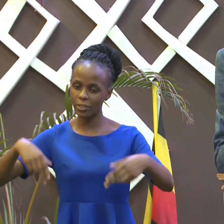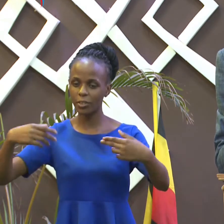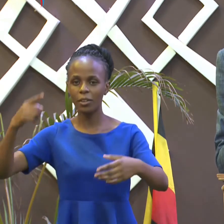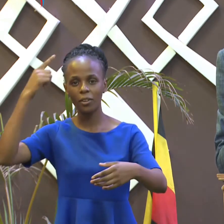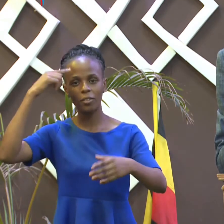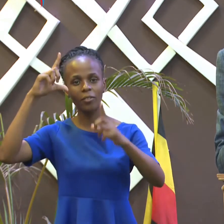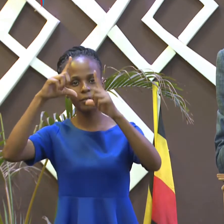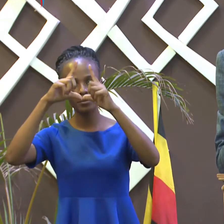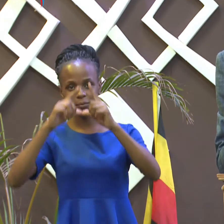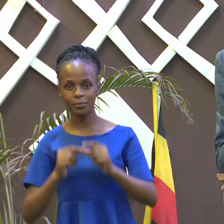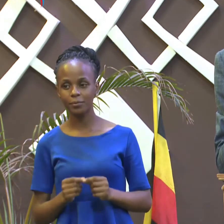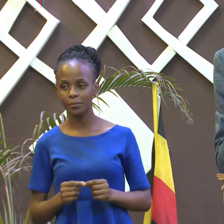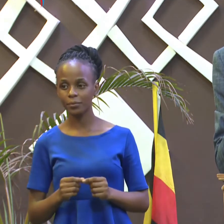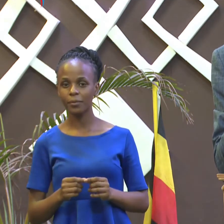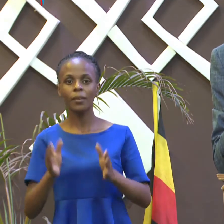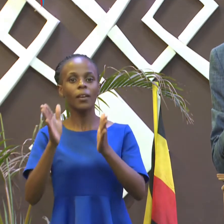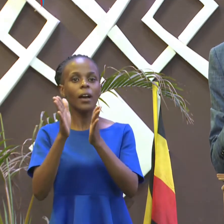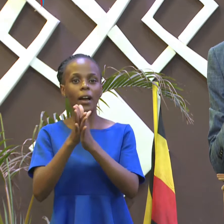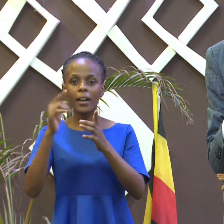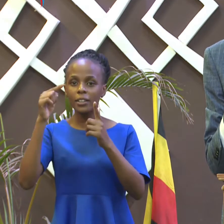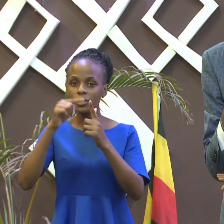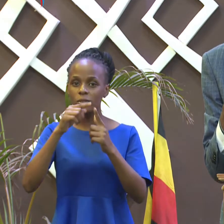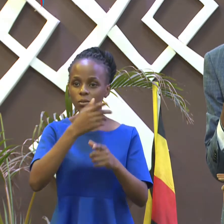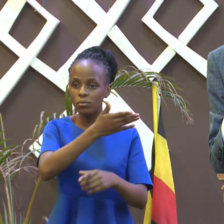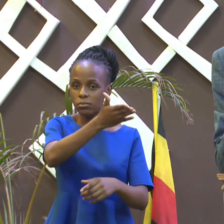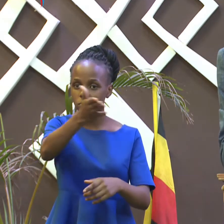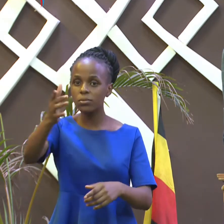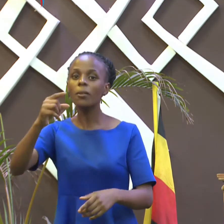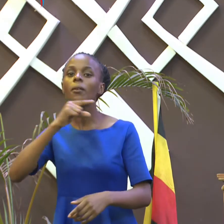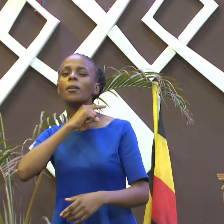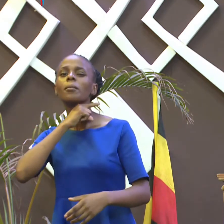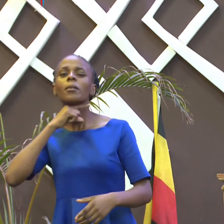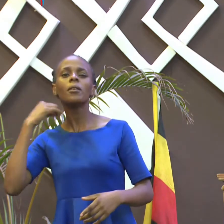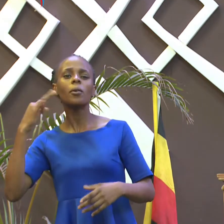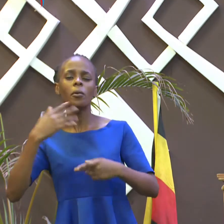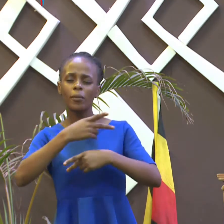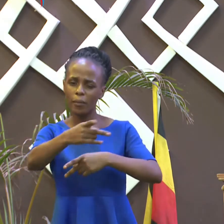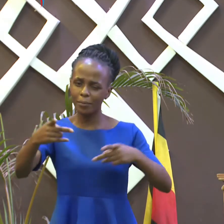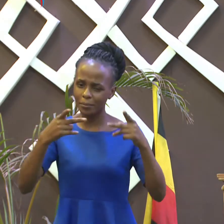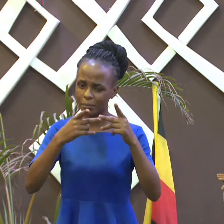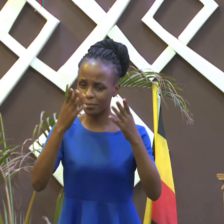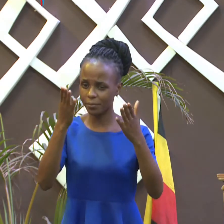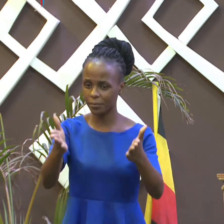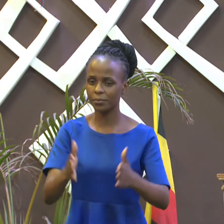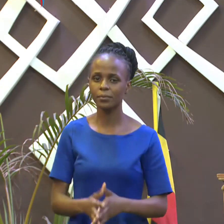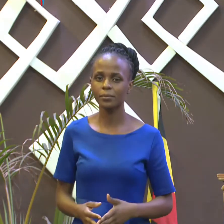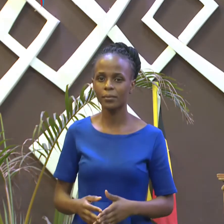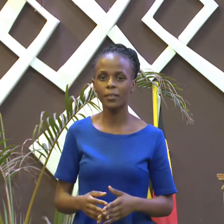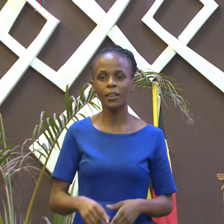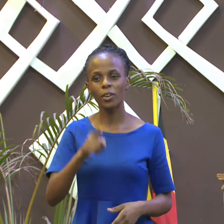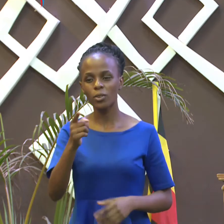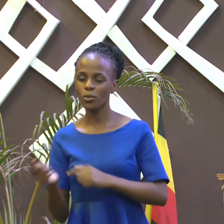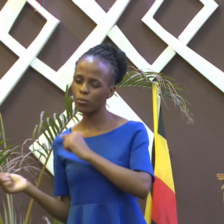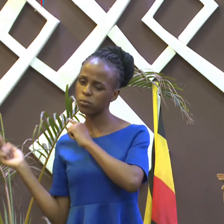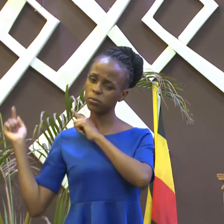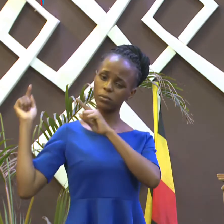tuli mulembe gwa kigambo. And to you preachers of this house, ererimwe ababulizi bo munyombe eno, you've come